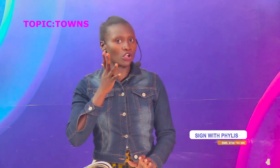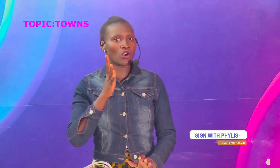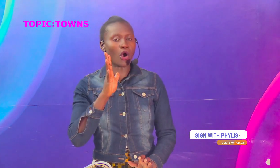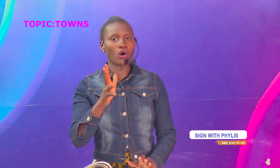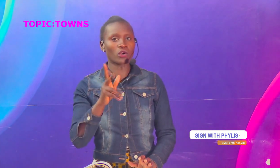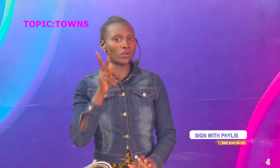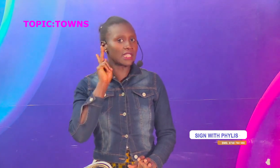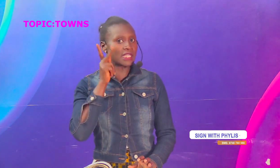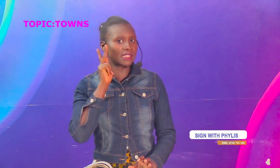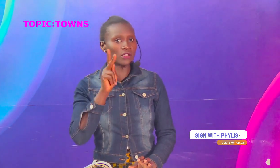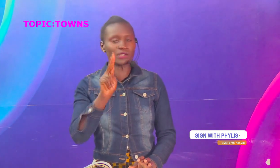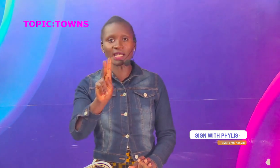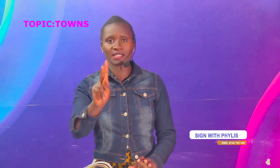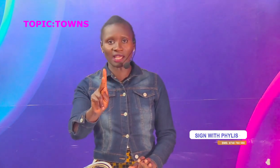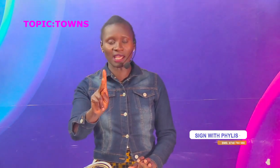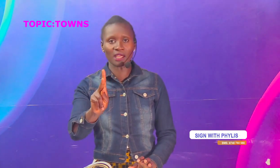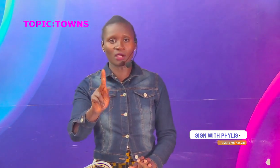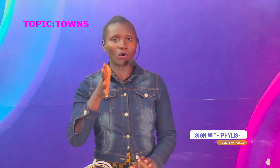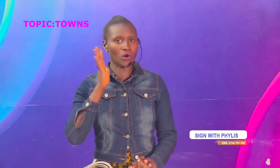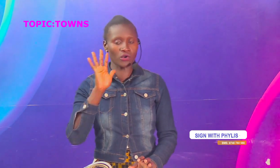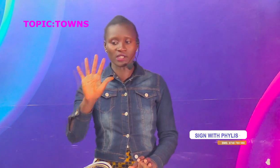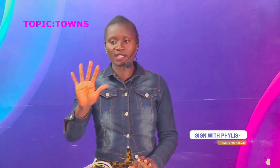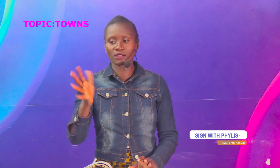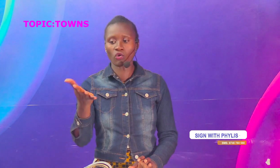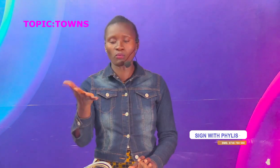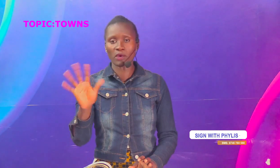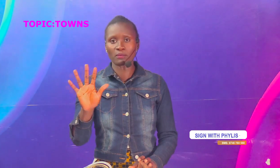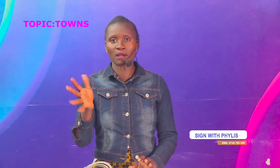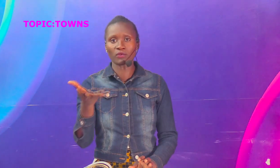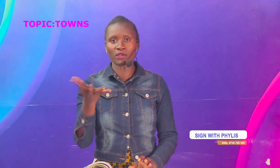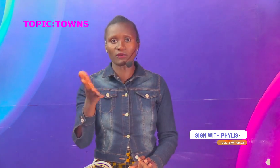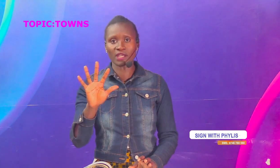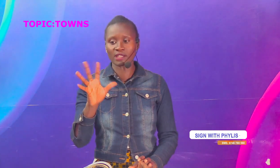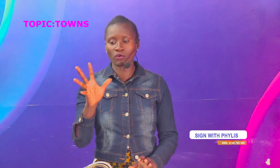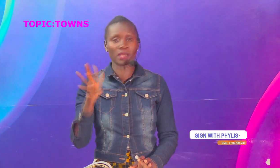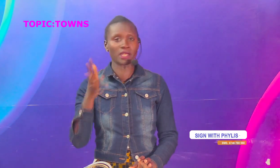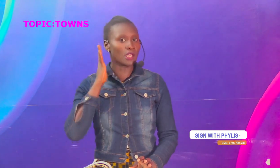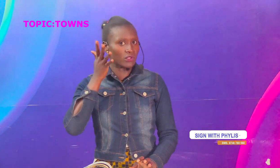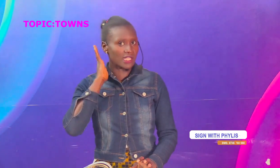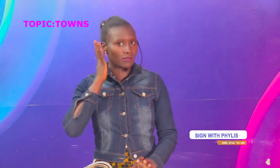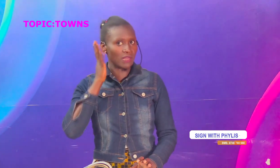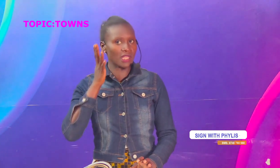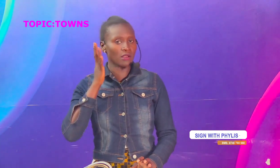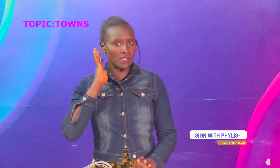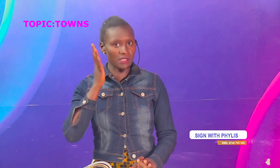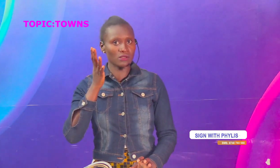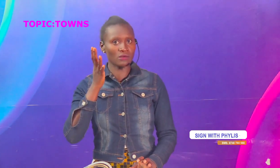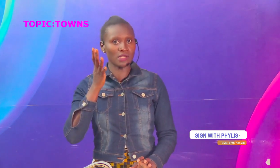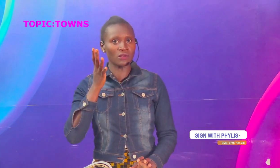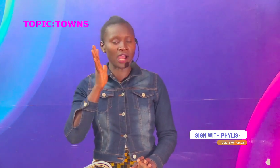or Kisii using letter K, or just open palm with your fingers open. You're just making this, your hand